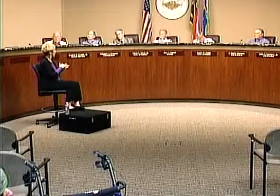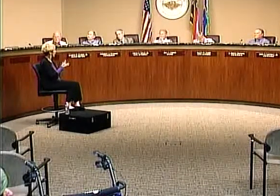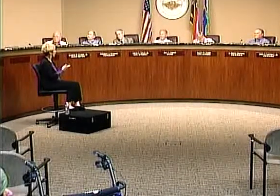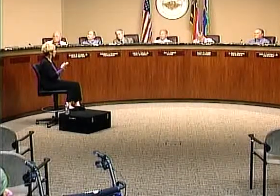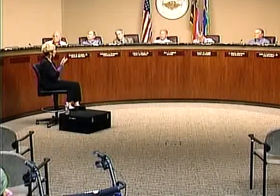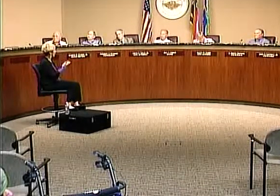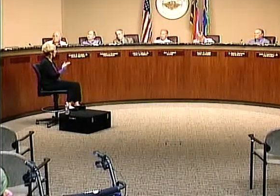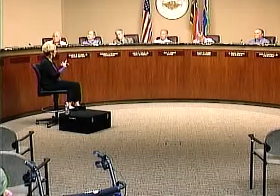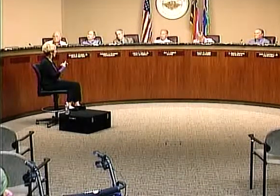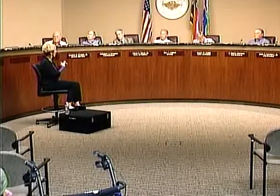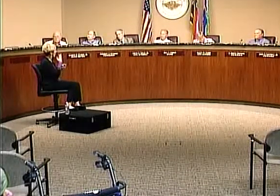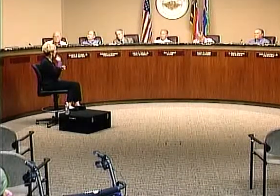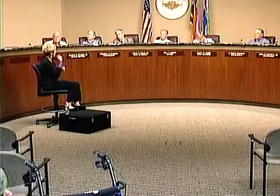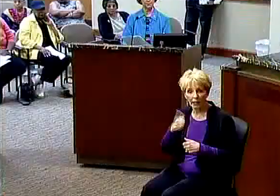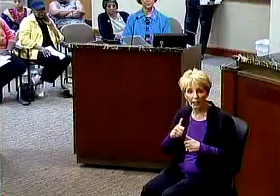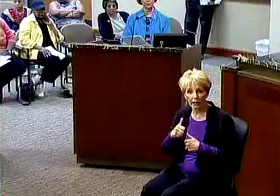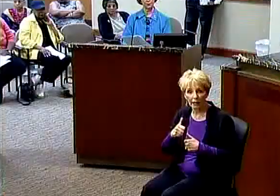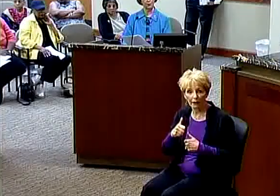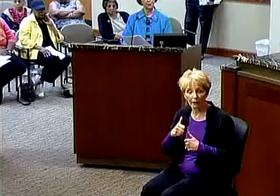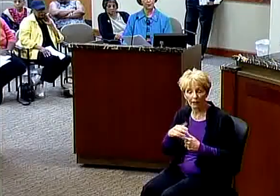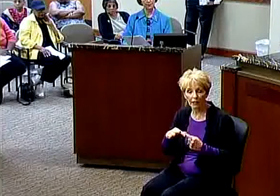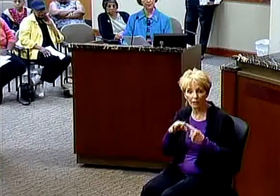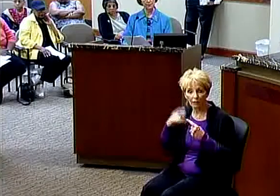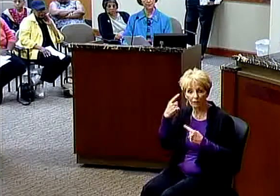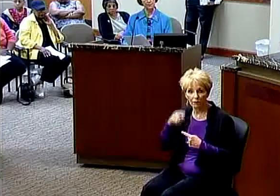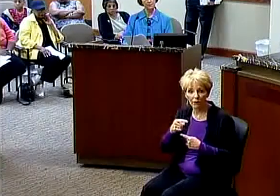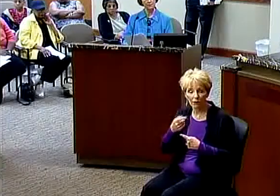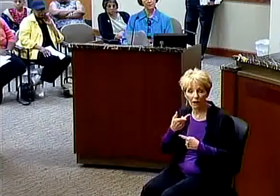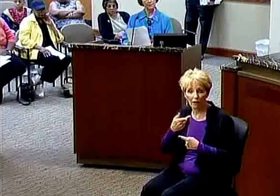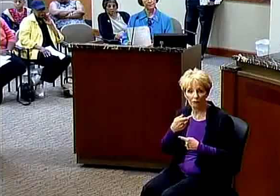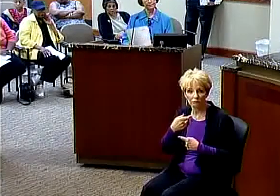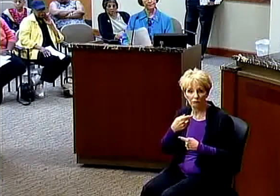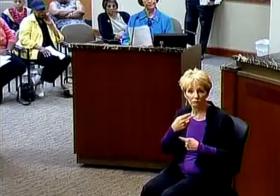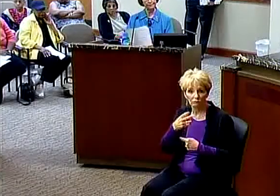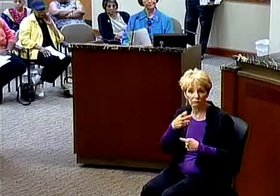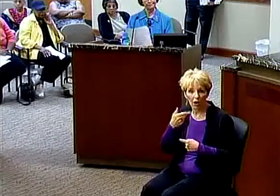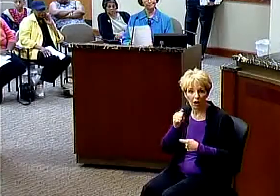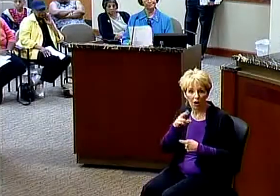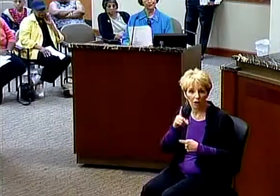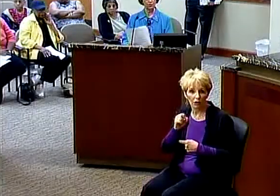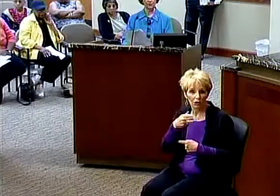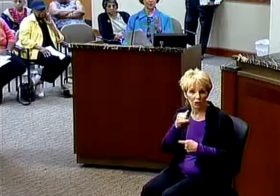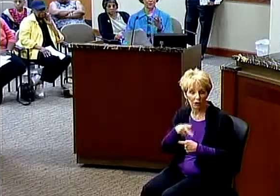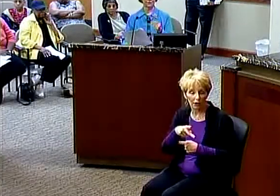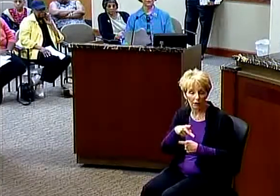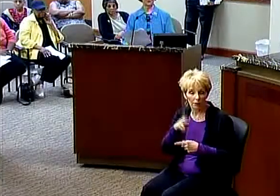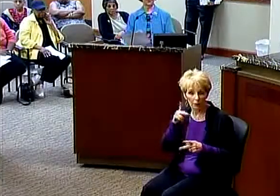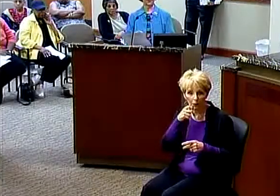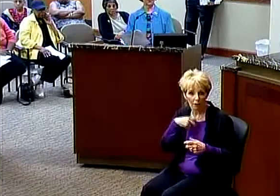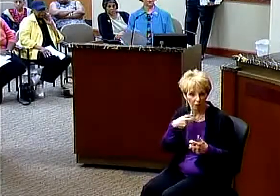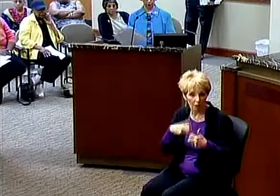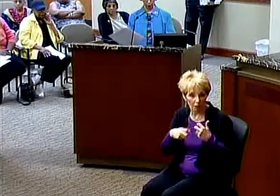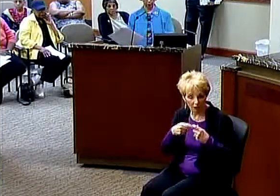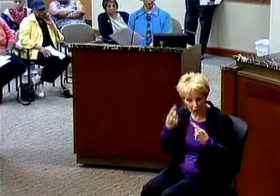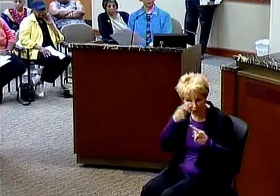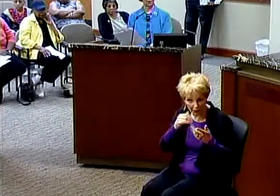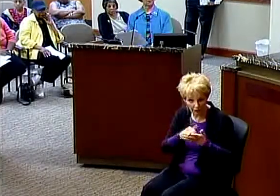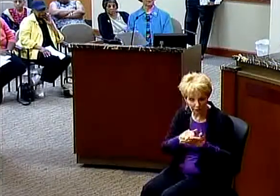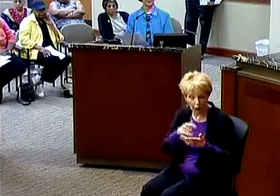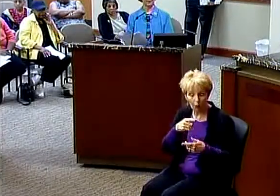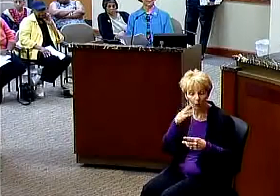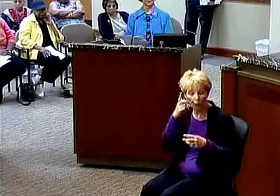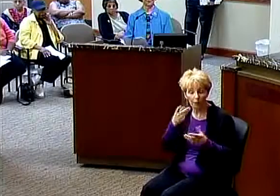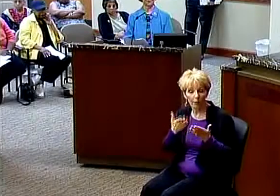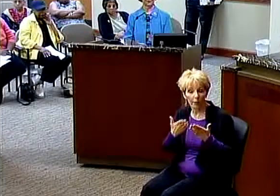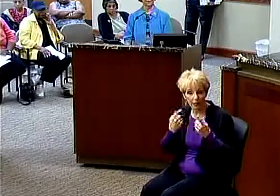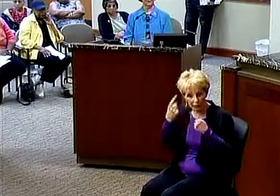but will there be any kind of exceptions for hardship cases? Or have y'all considered that? Or if you would, you